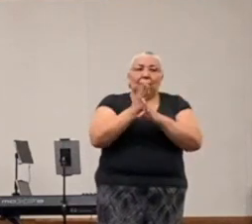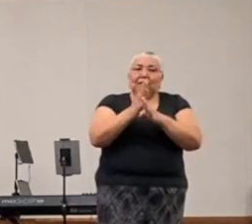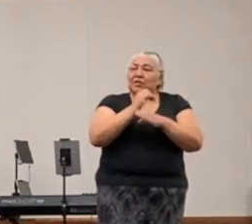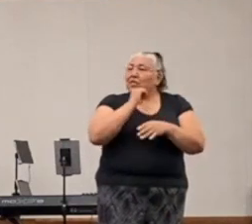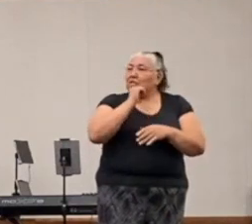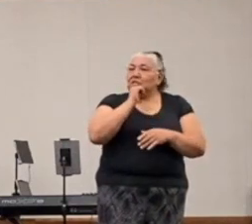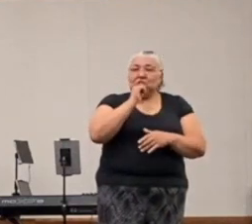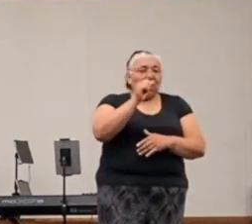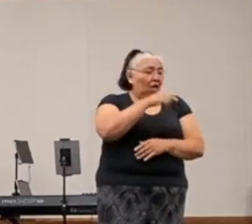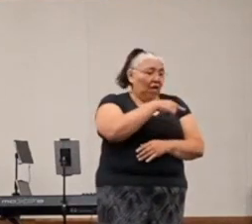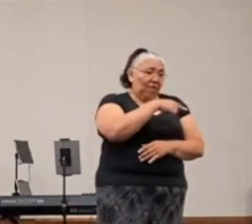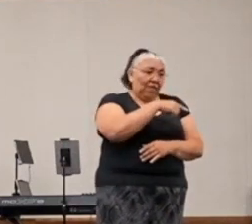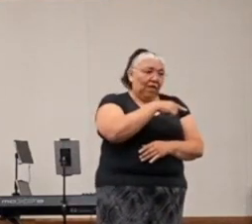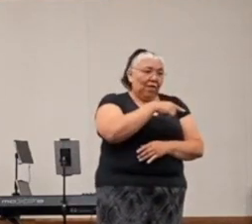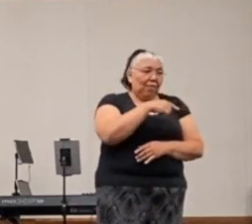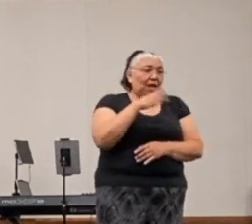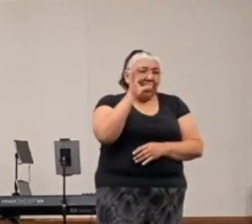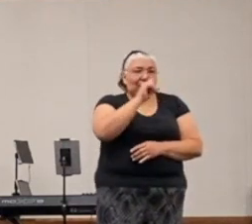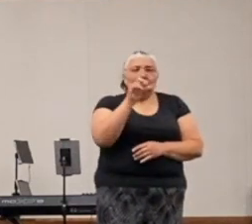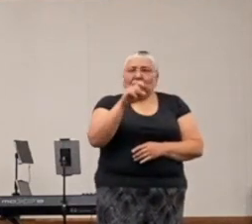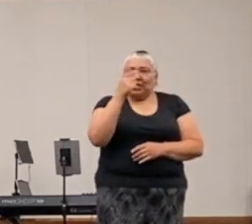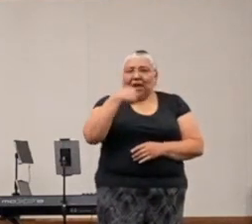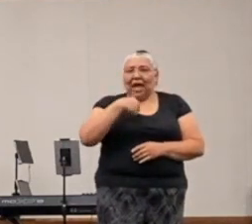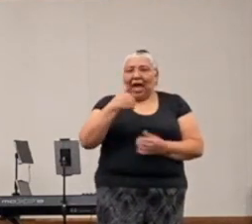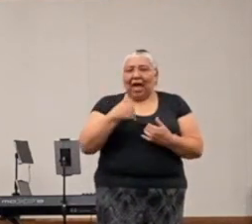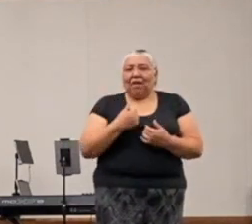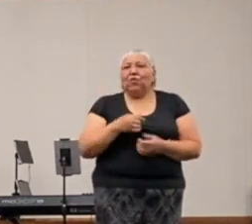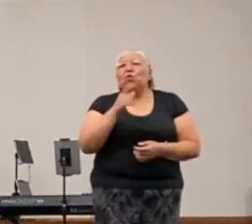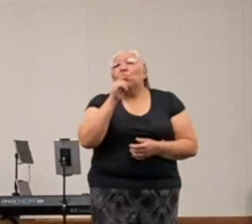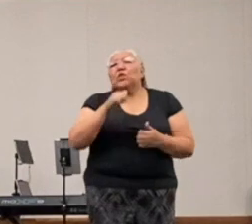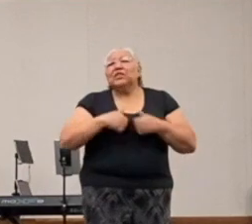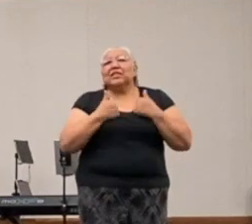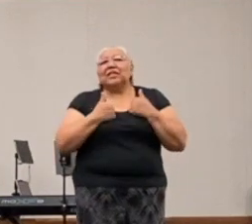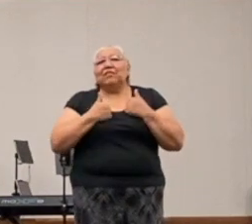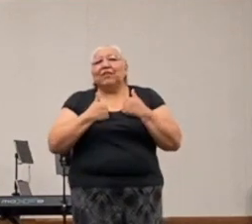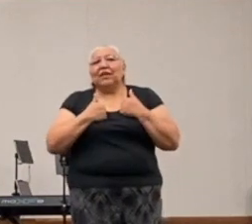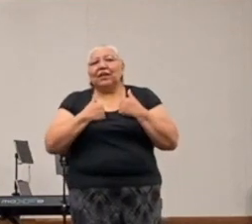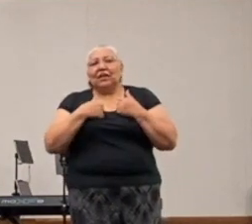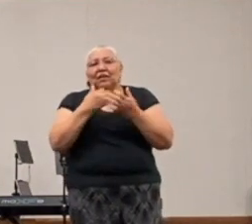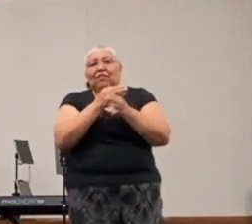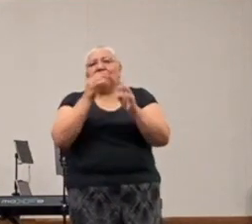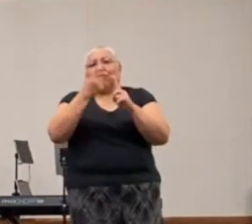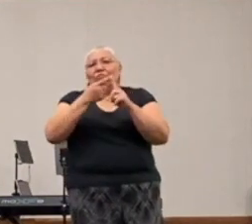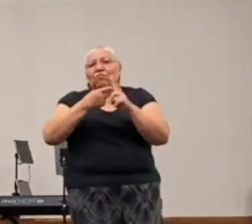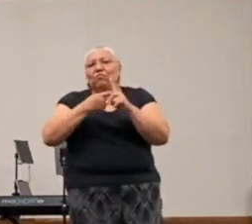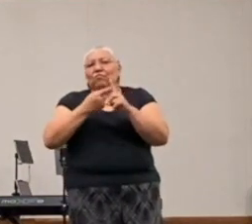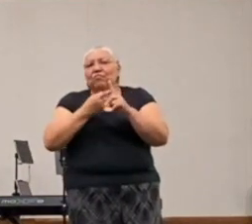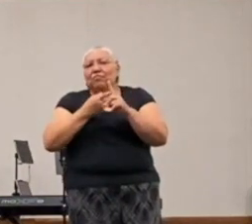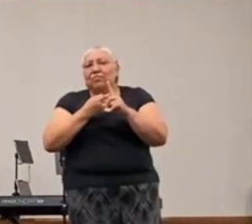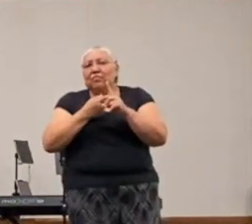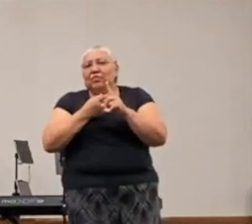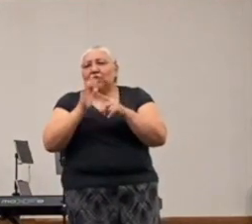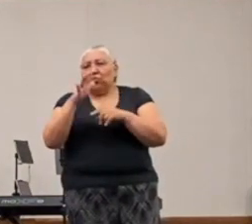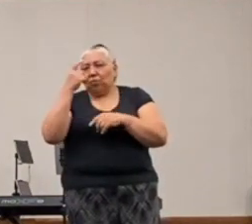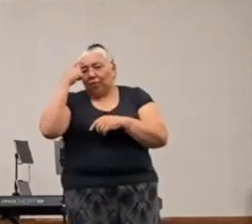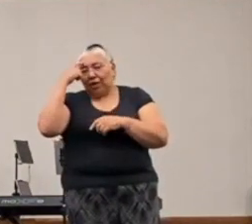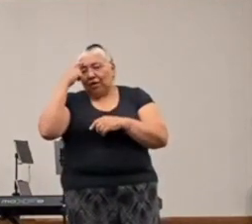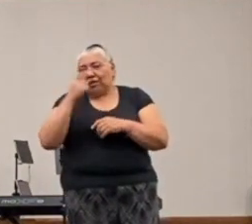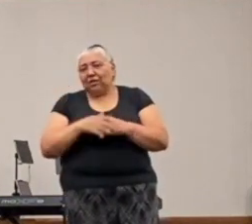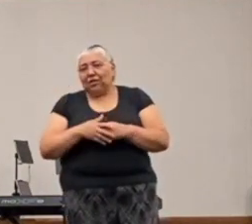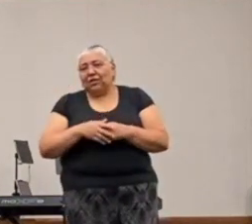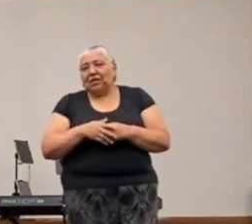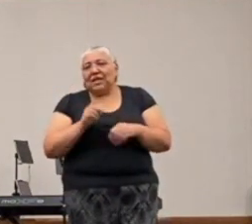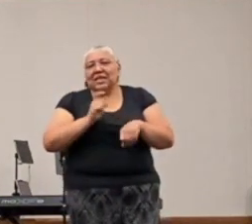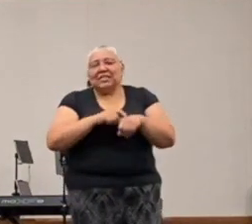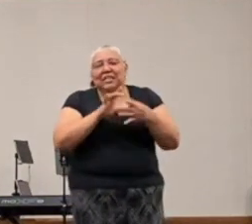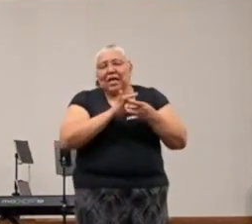right. So I guess the question I have for you is, who's living rent-free in your mind right now? Mm-hmm. It's time to let